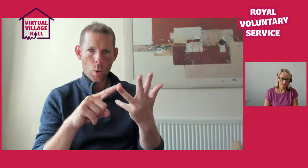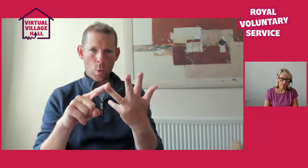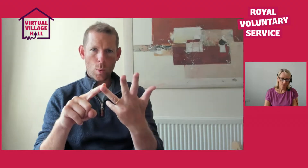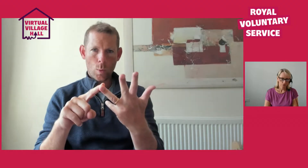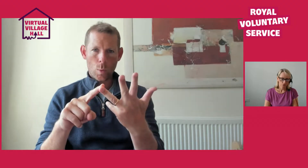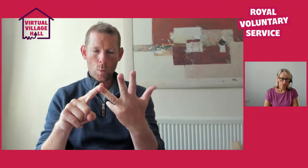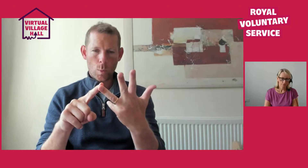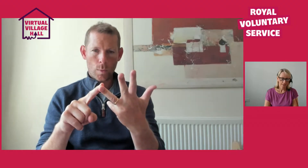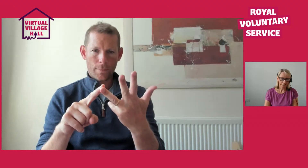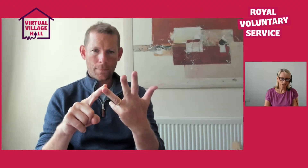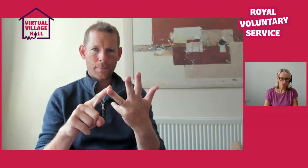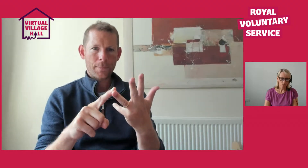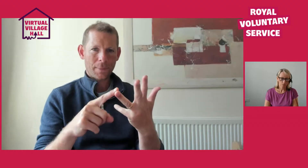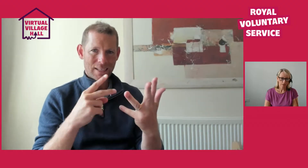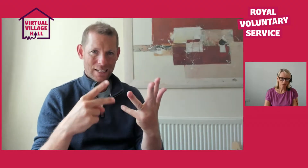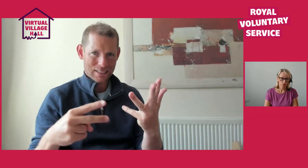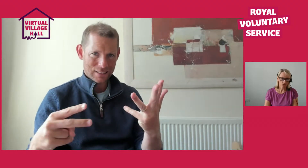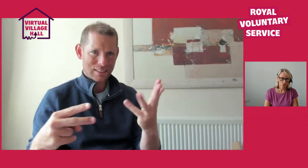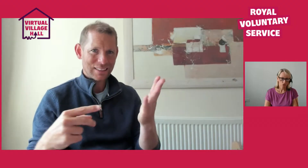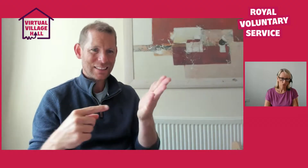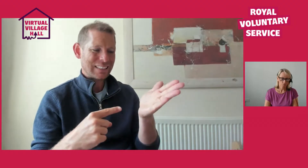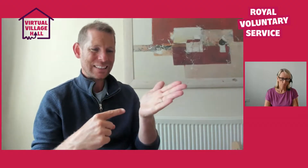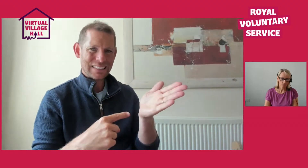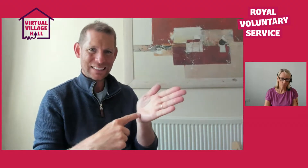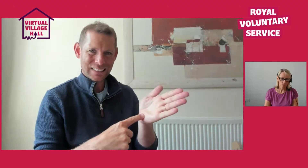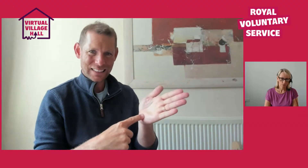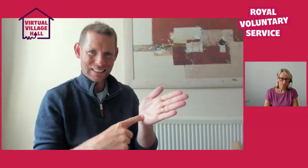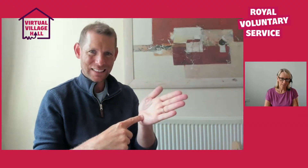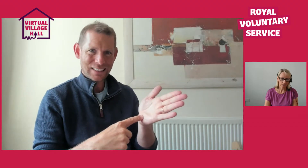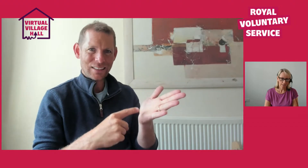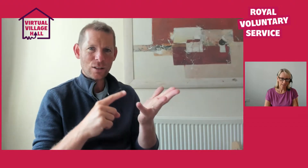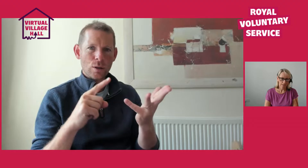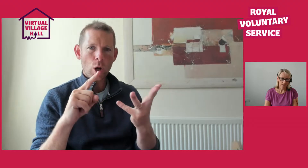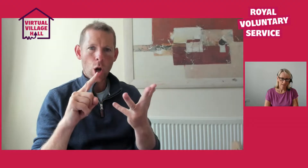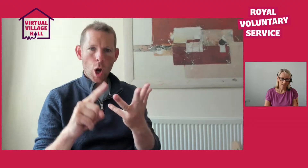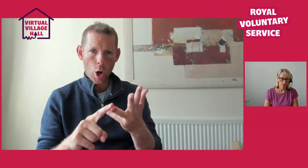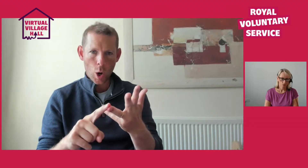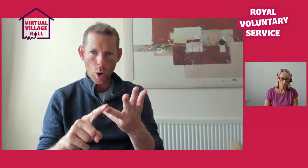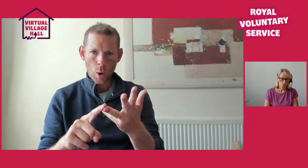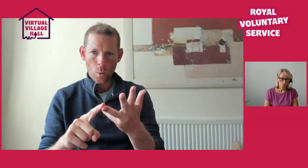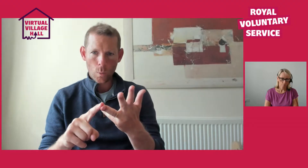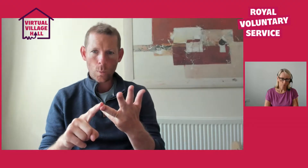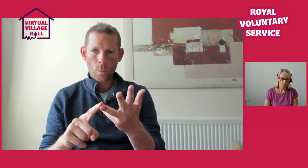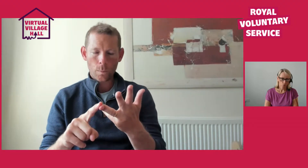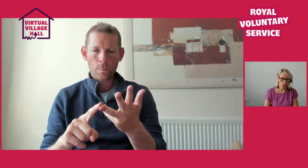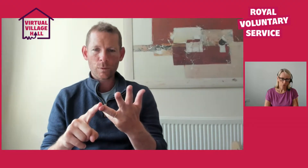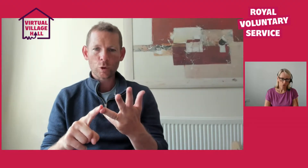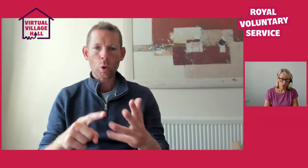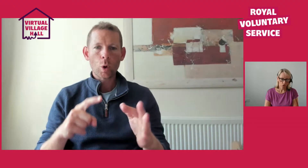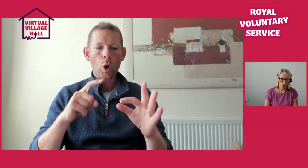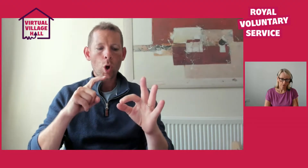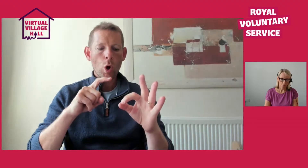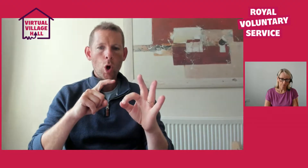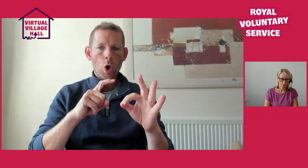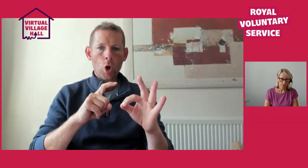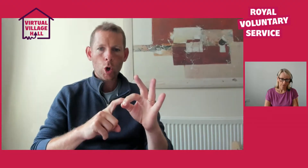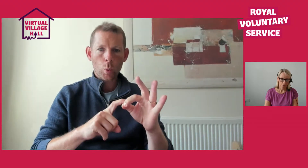is the Q and then TO. We spell the 2. So it's TO for quarter